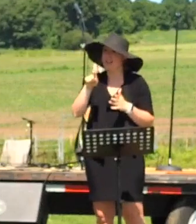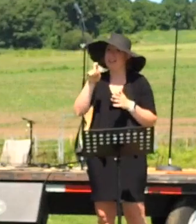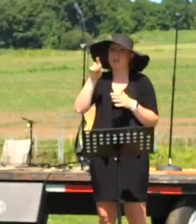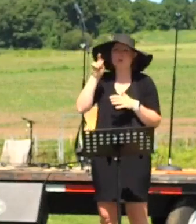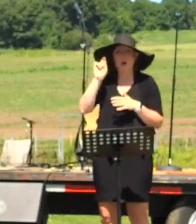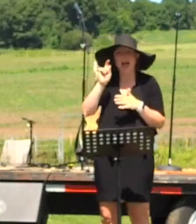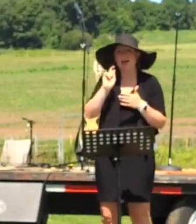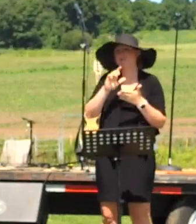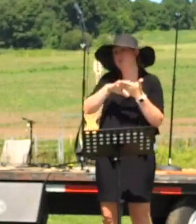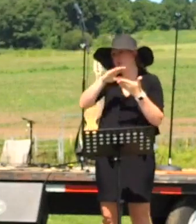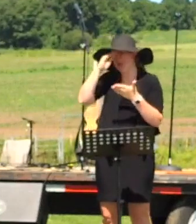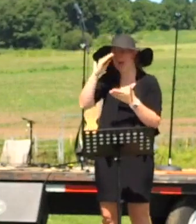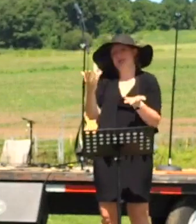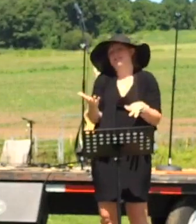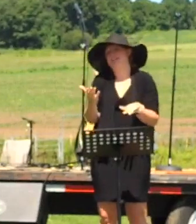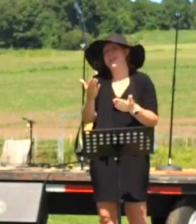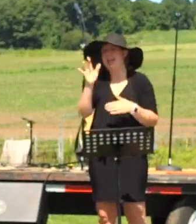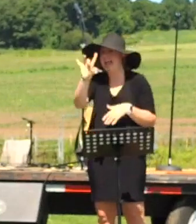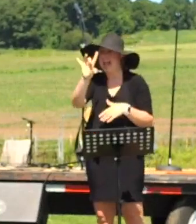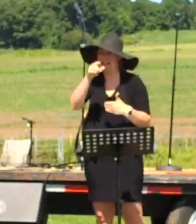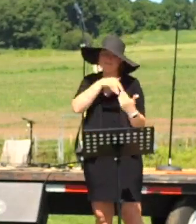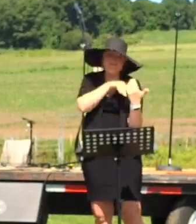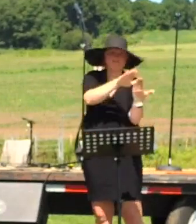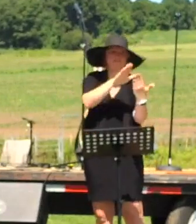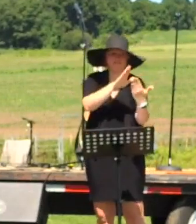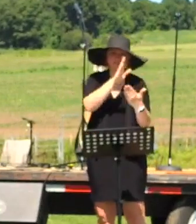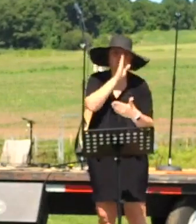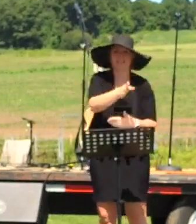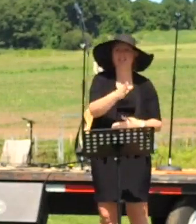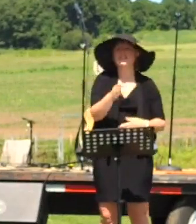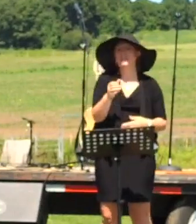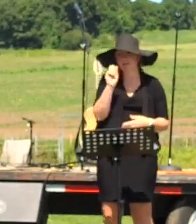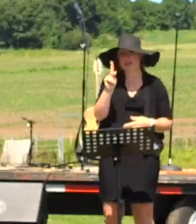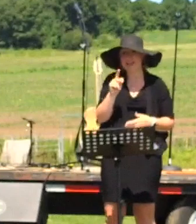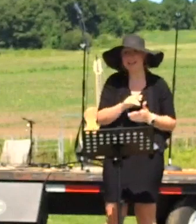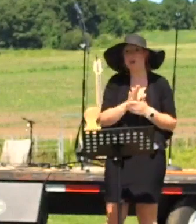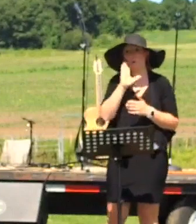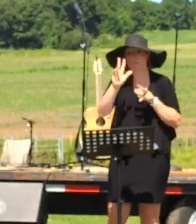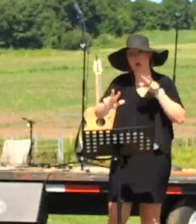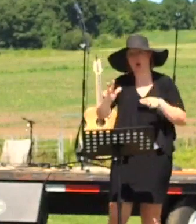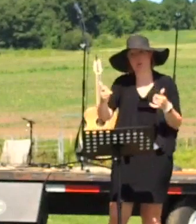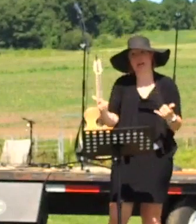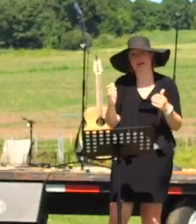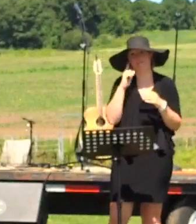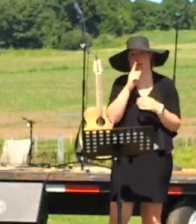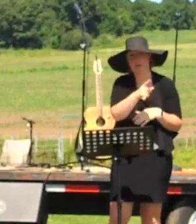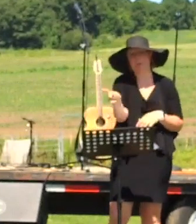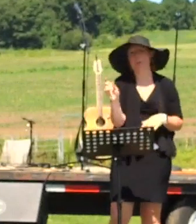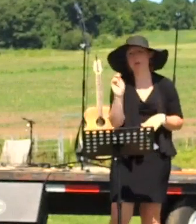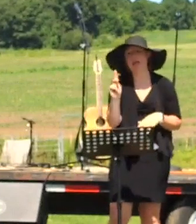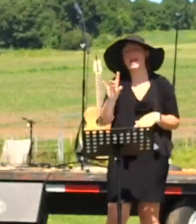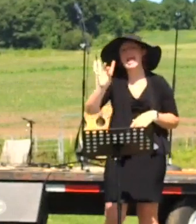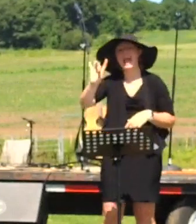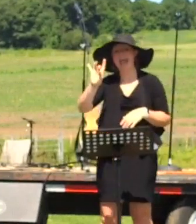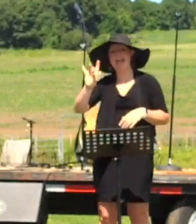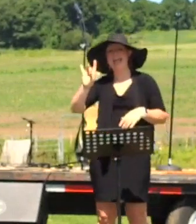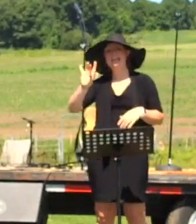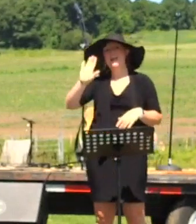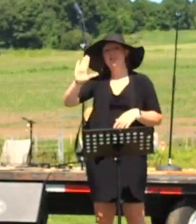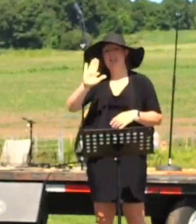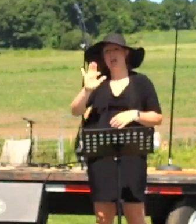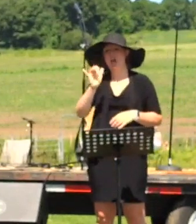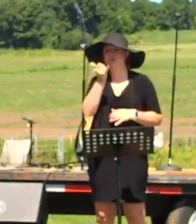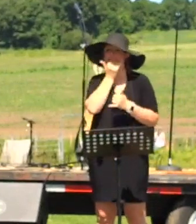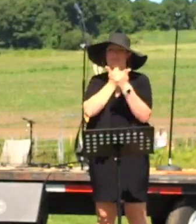okay. They're confrontational. So if you're a type that's not confrontational, get ready. It's going to be awkward. So eight's core